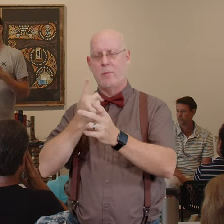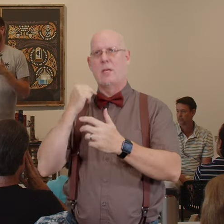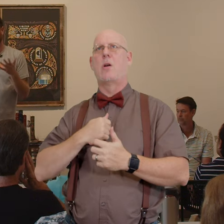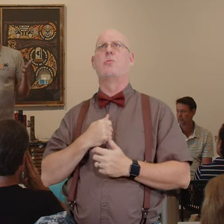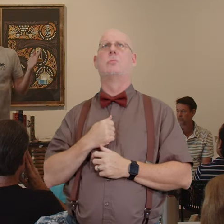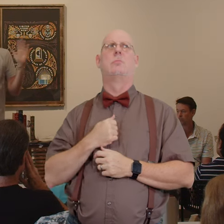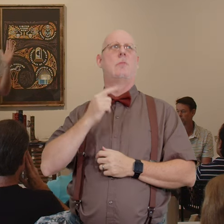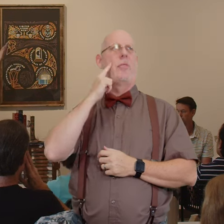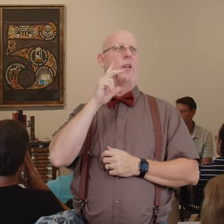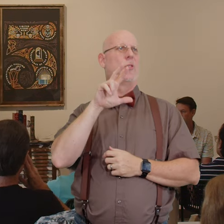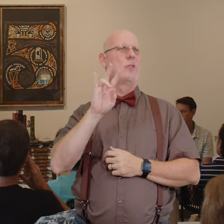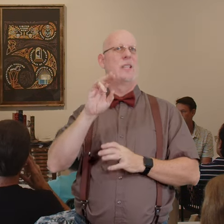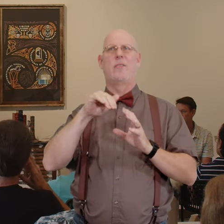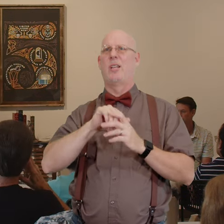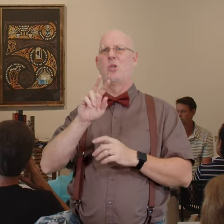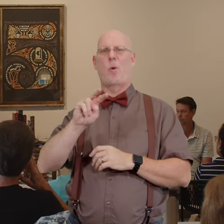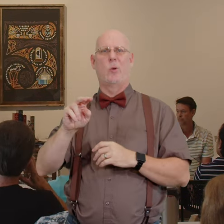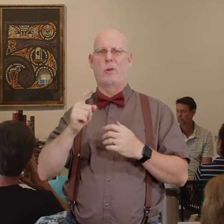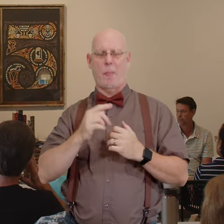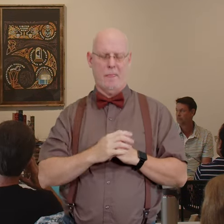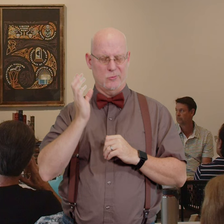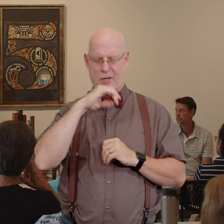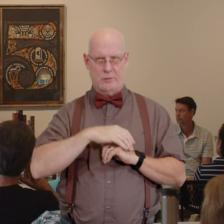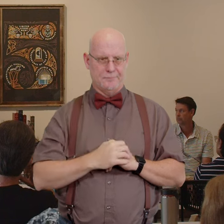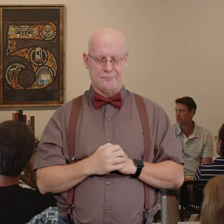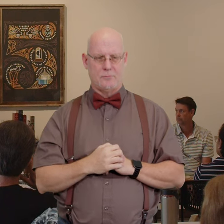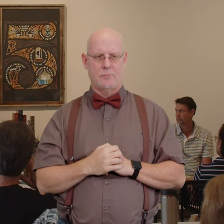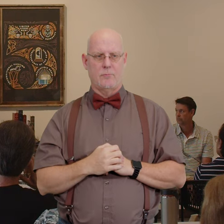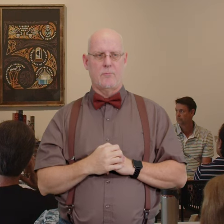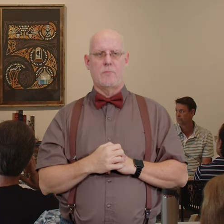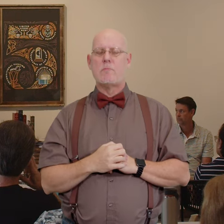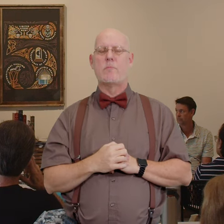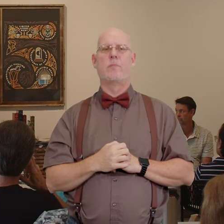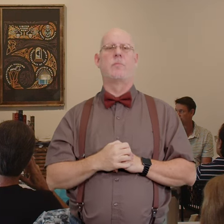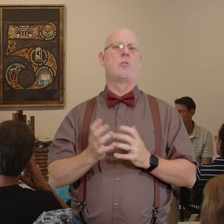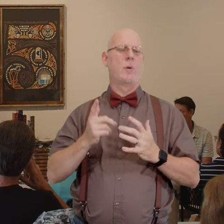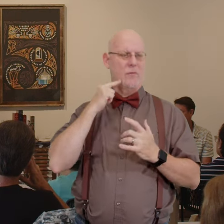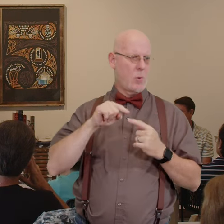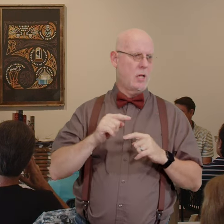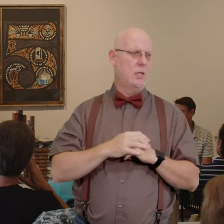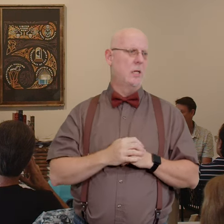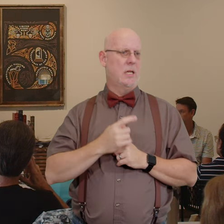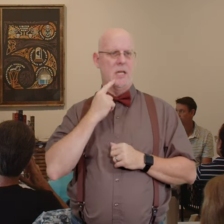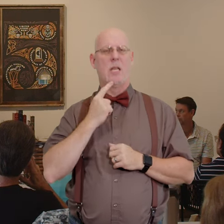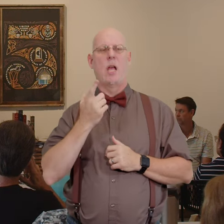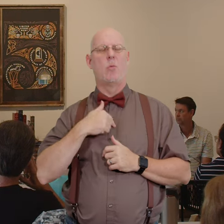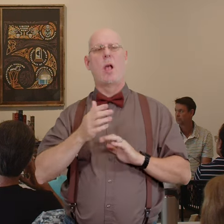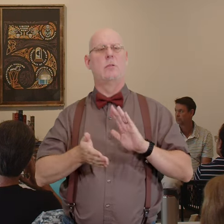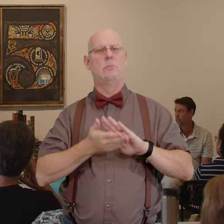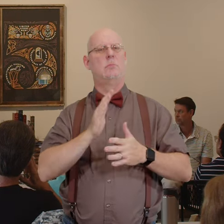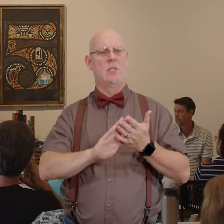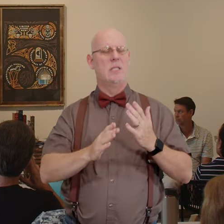because I was going, I don't remember, 37 and a 22 or something. It's like weird. And he talks to me for a little while, and he's like, hey, I'm gonna let